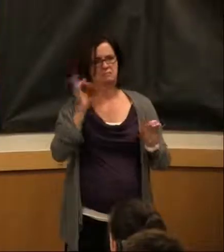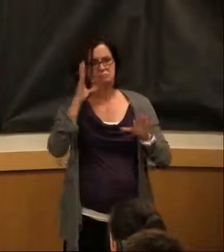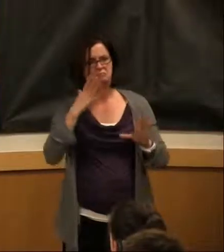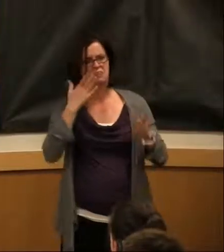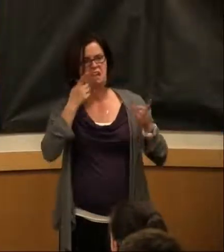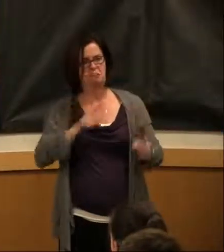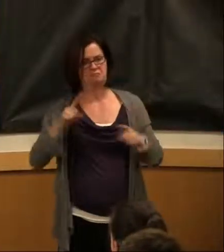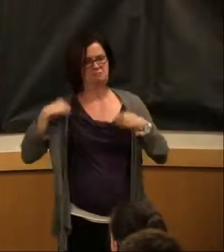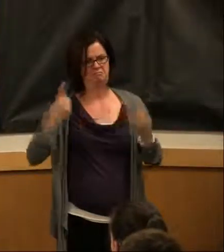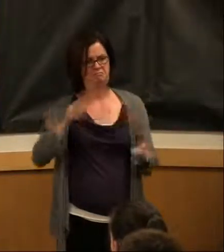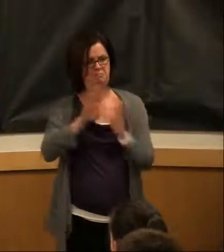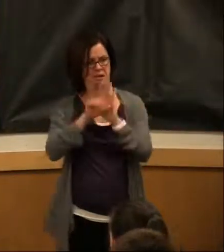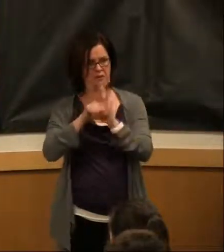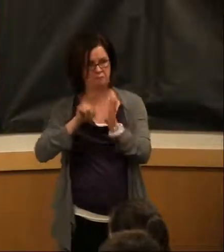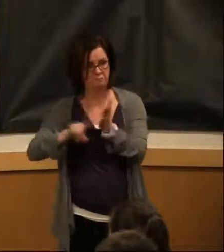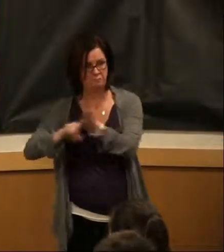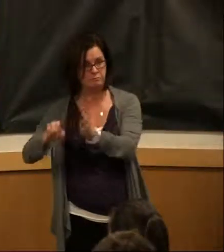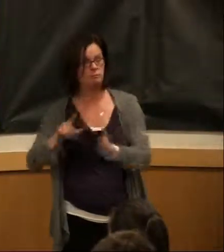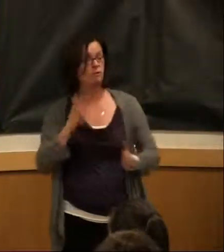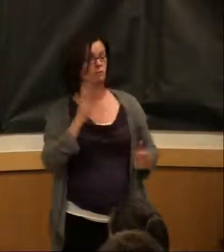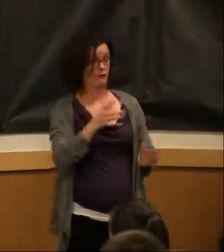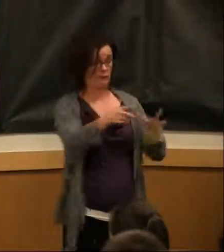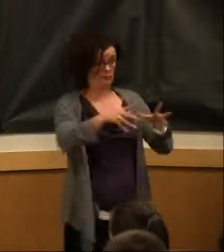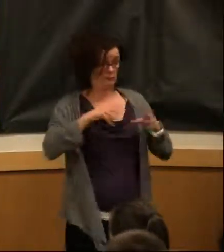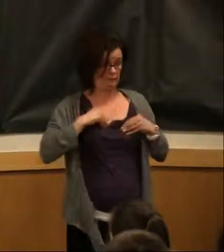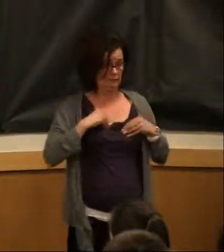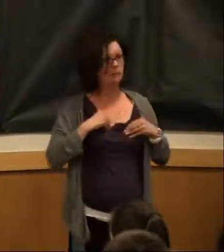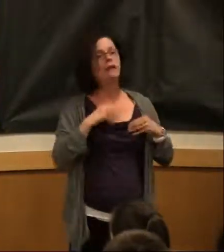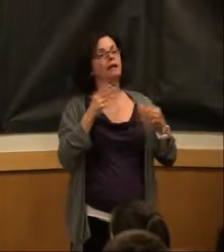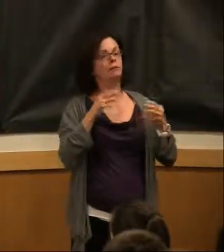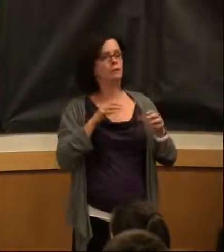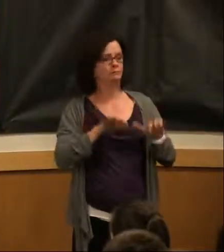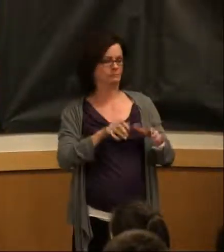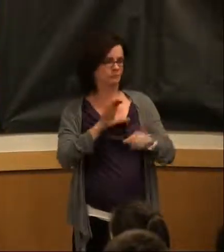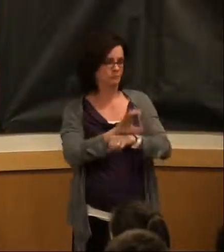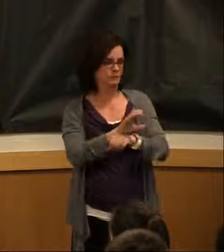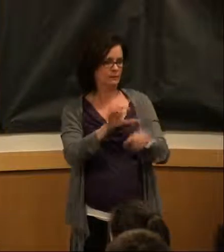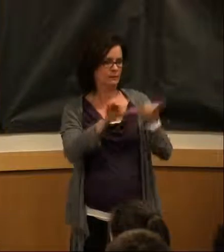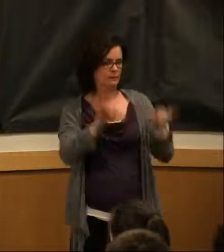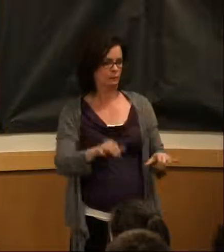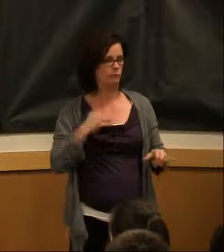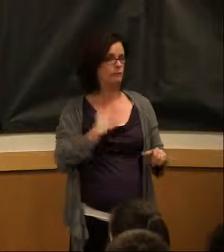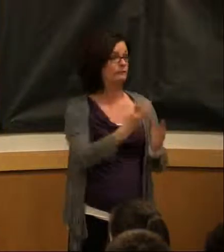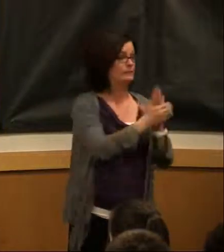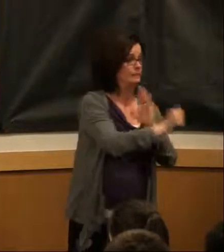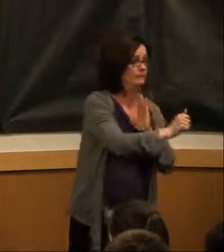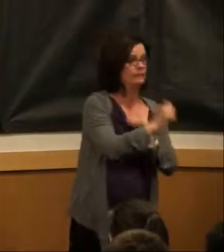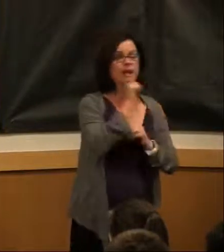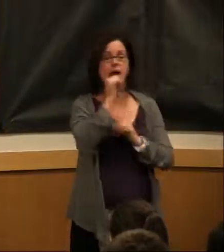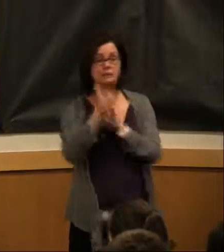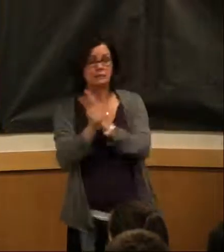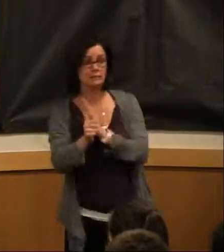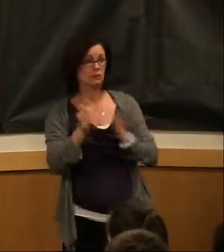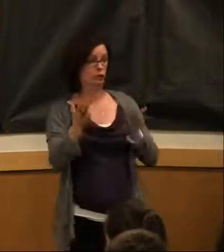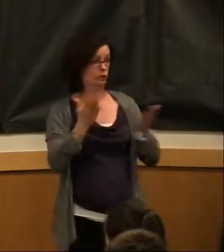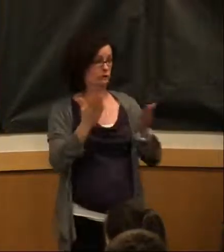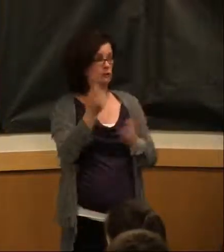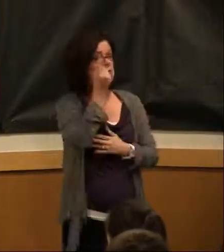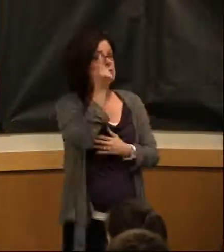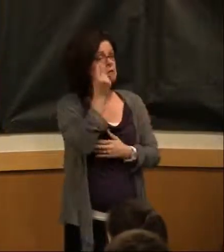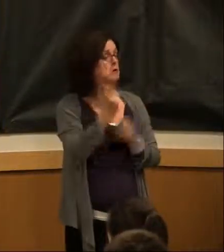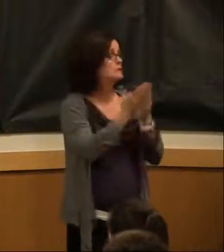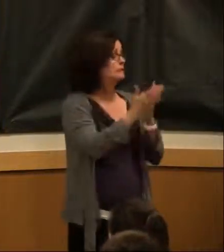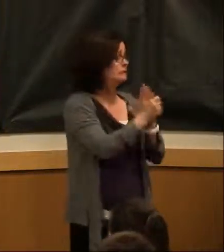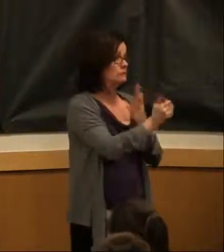system, we have both skilled and unskilled services. With the skilled services, you may just need